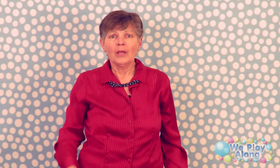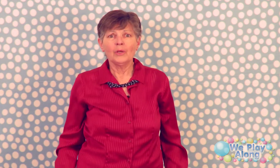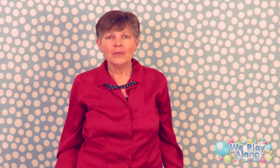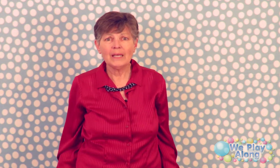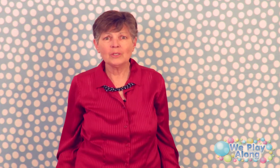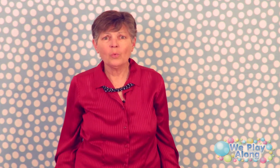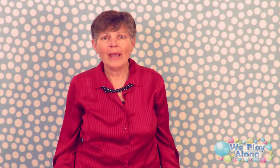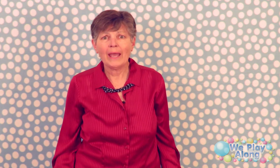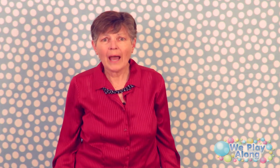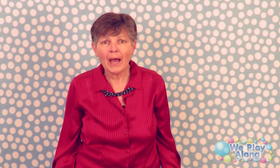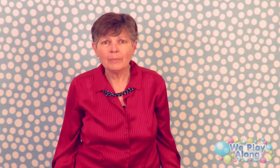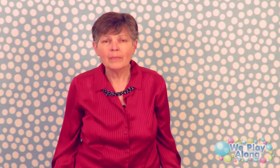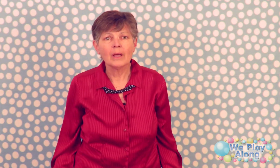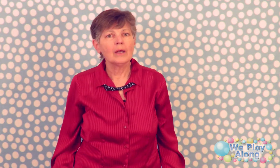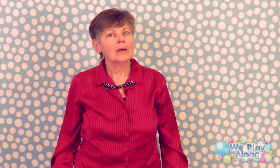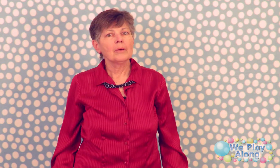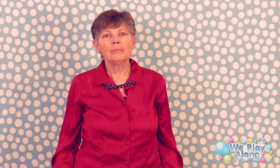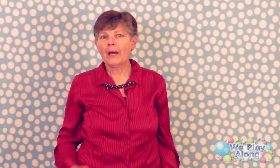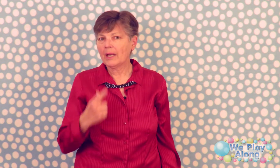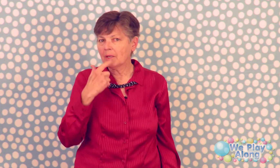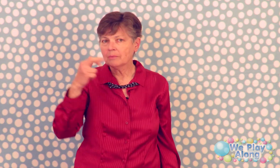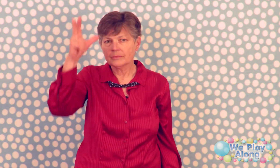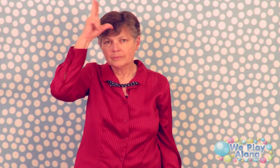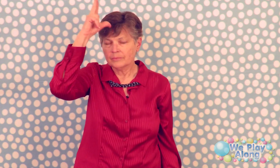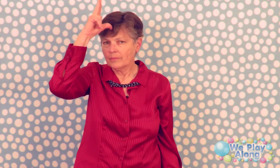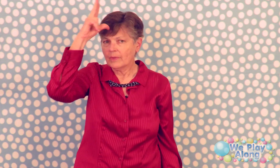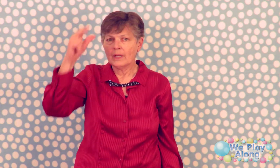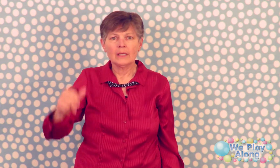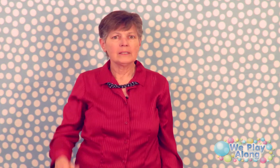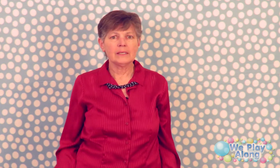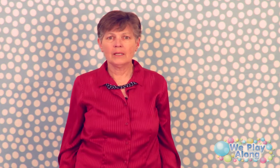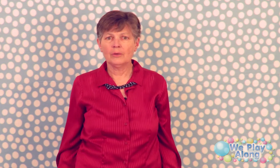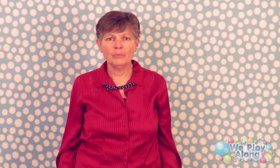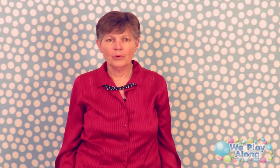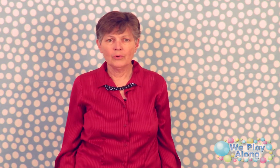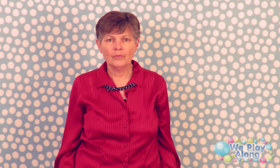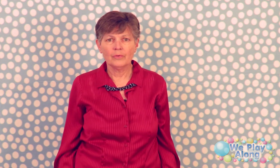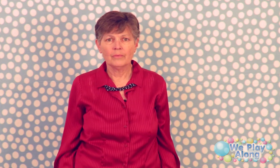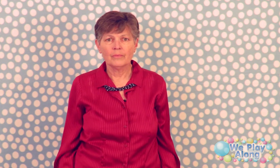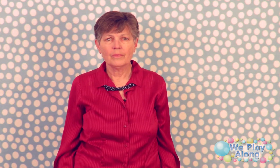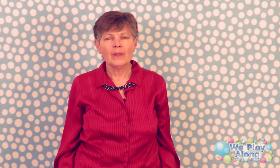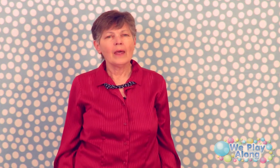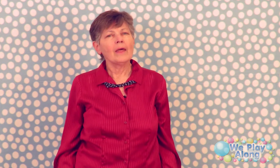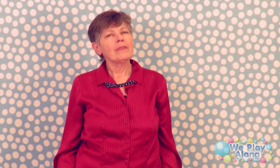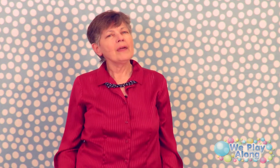You need to wake up," but didn't move. Then